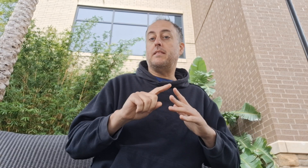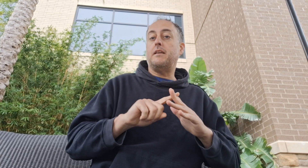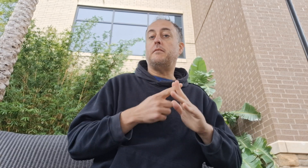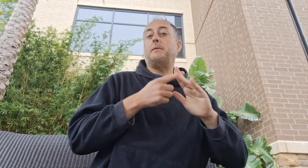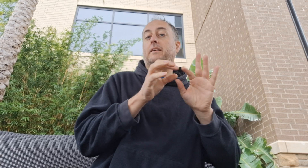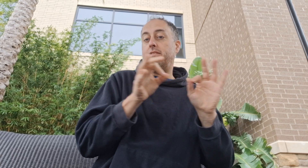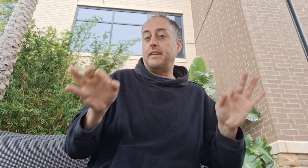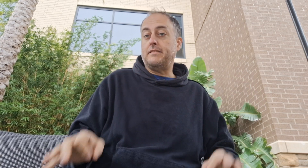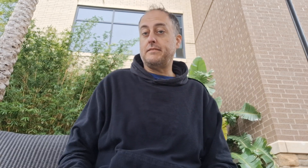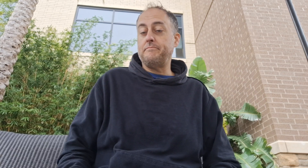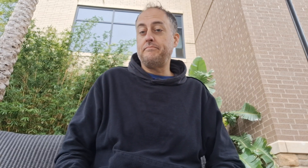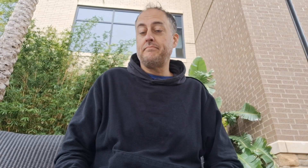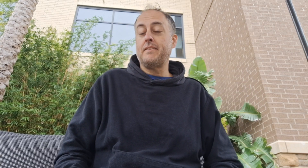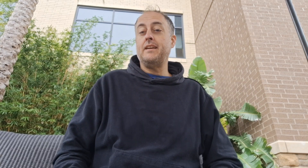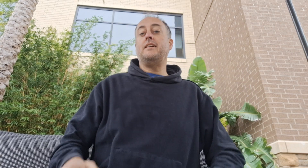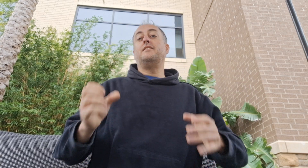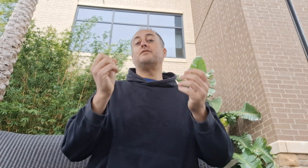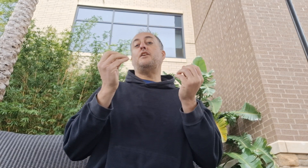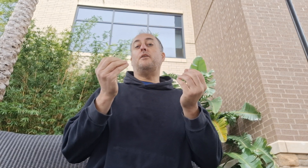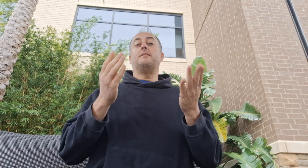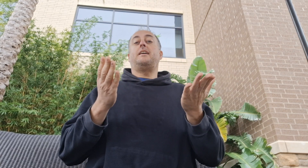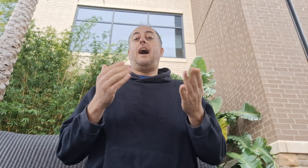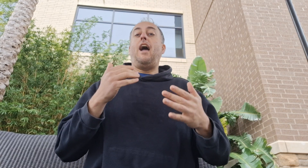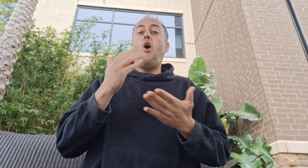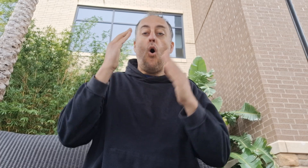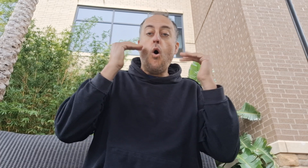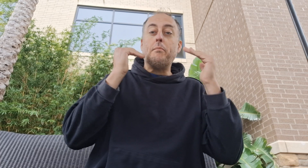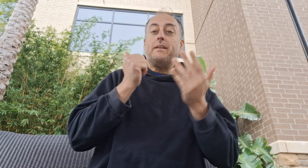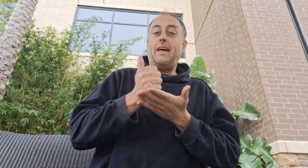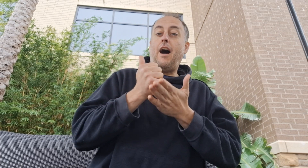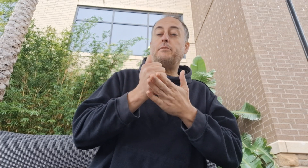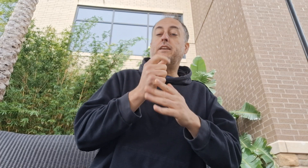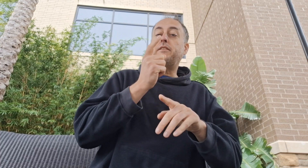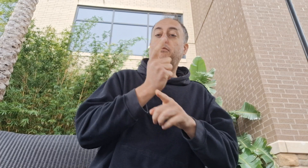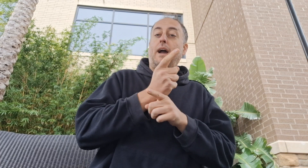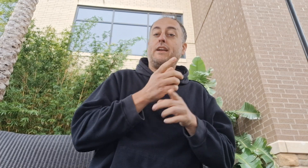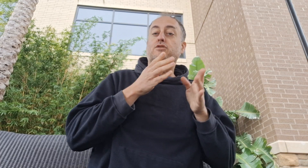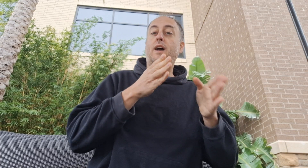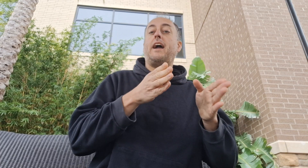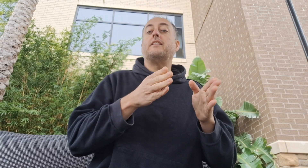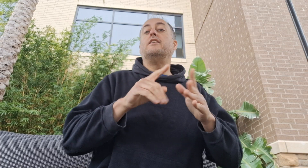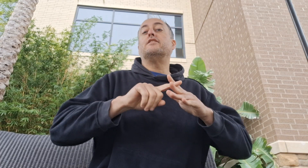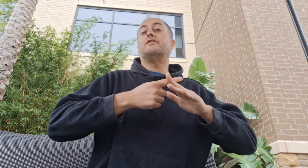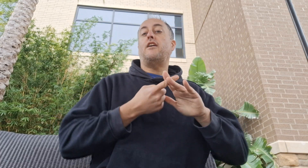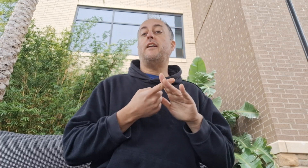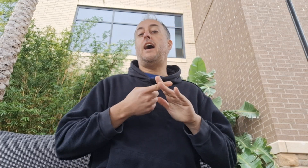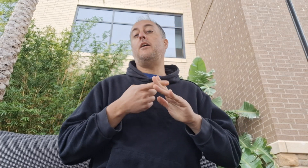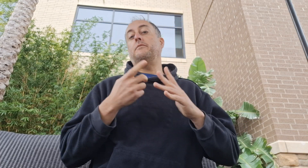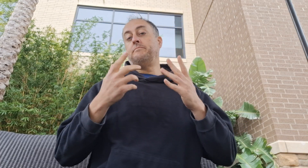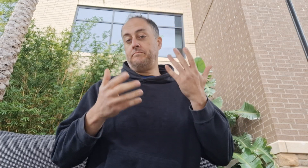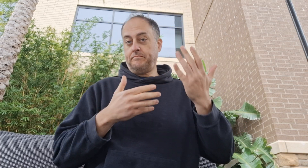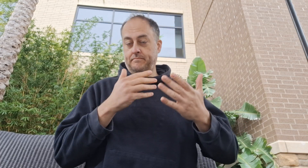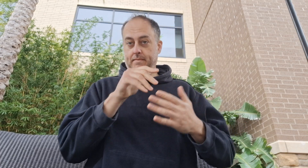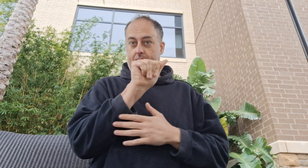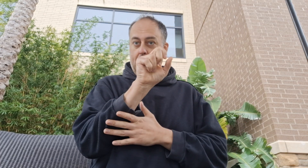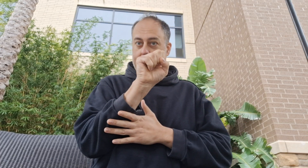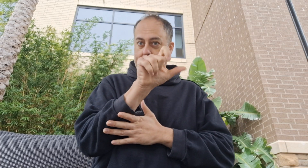the beginning of the sentence. So I hope that helps you get on the right track starting out